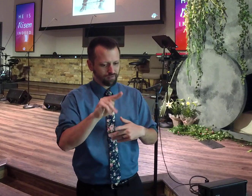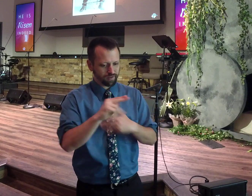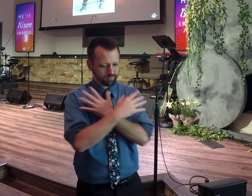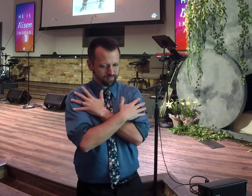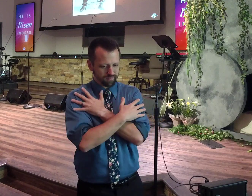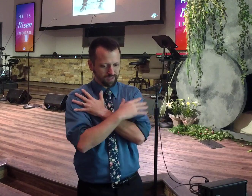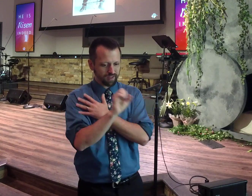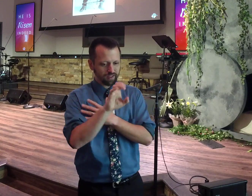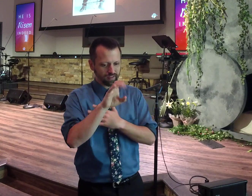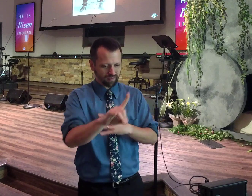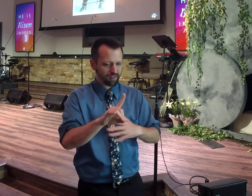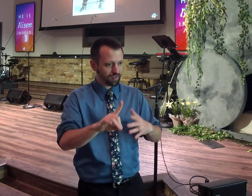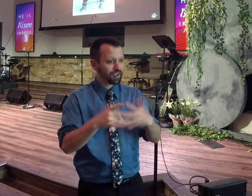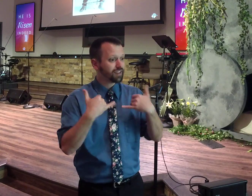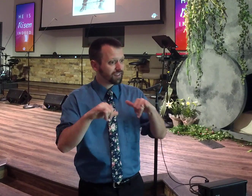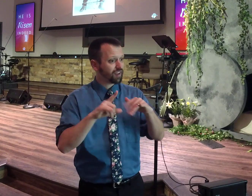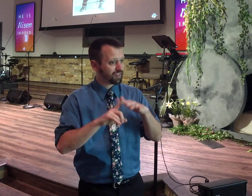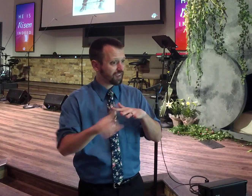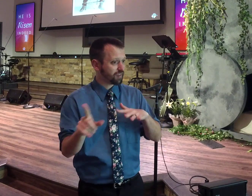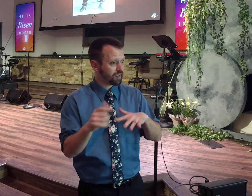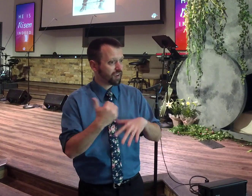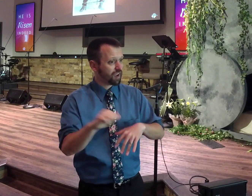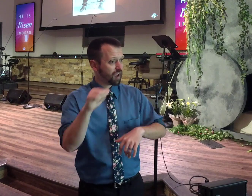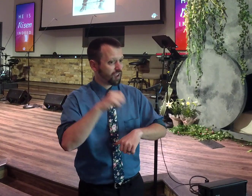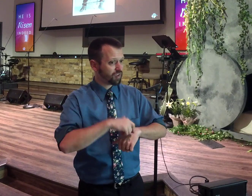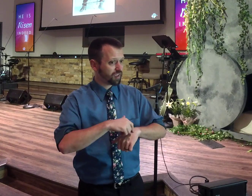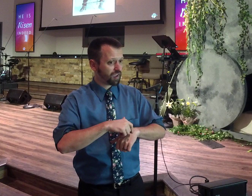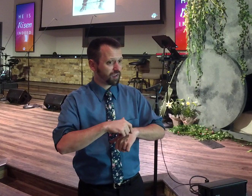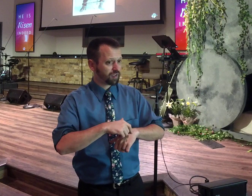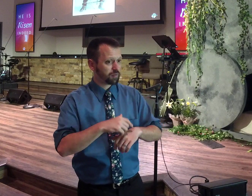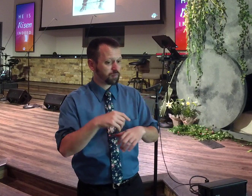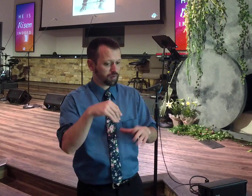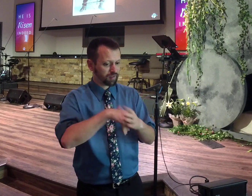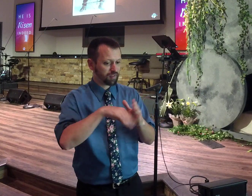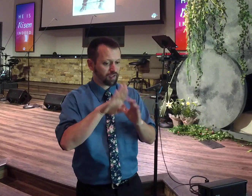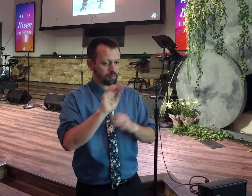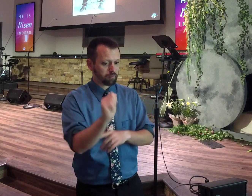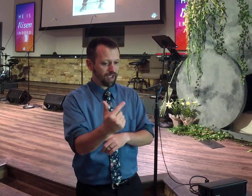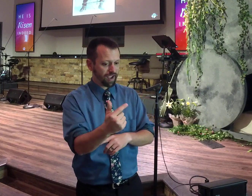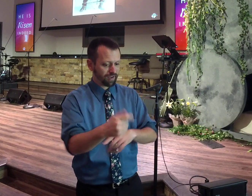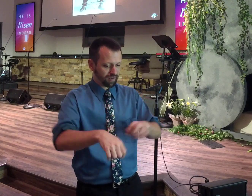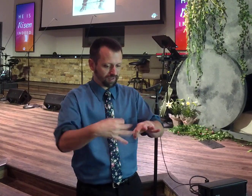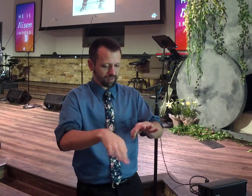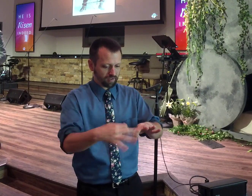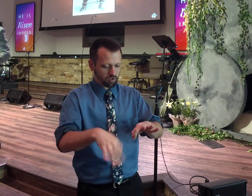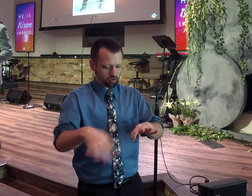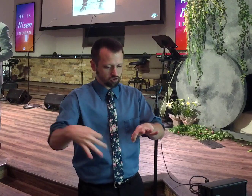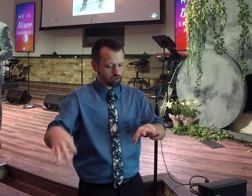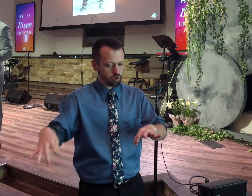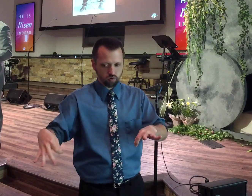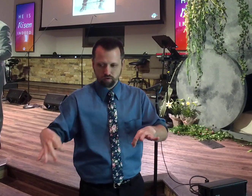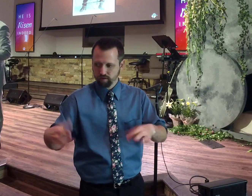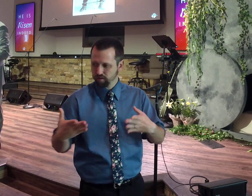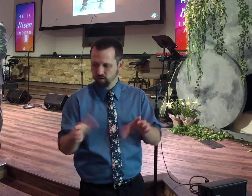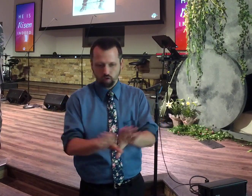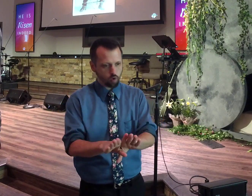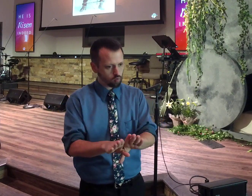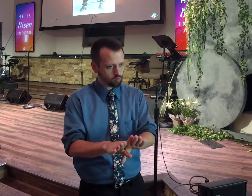escaped. Another time, they placed him in a canvas bag, and they sewed that canvas bag